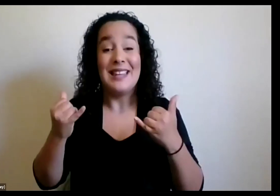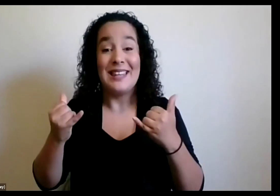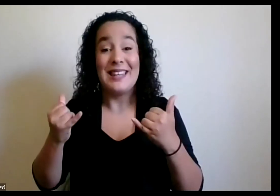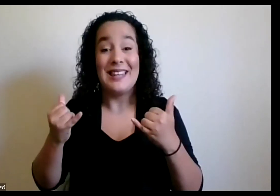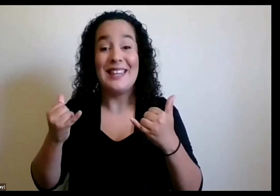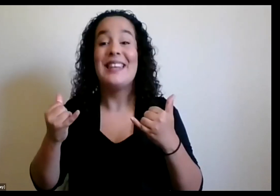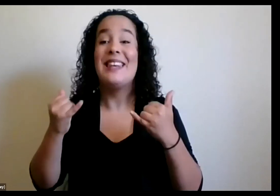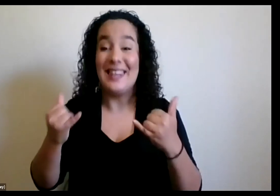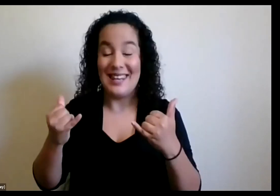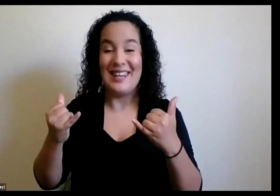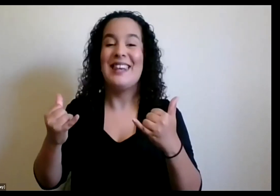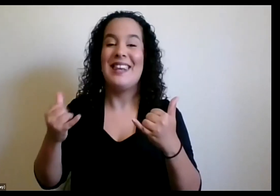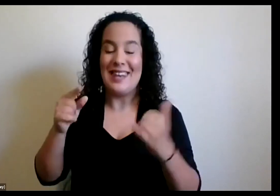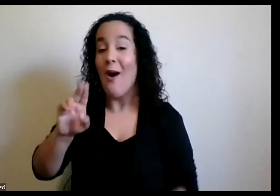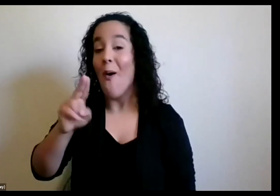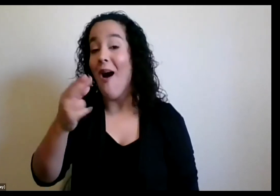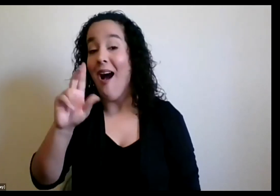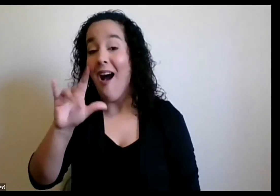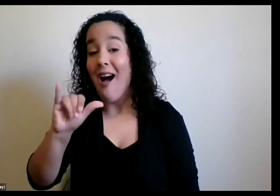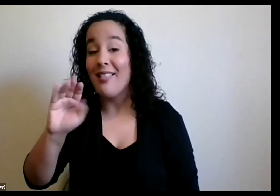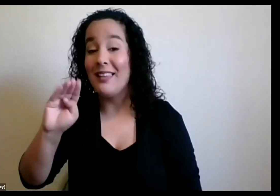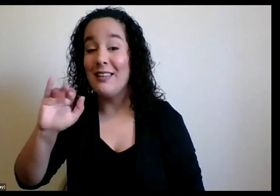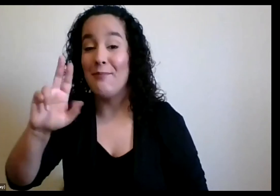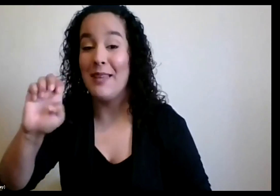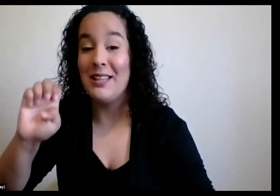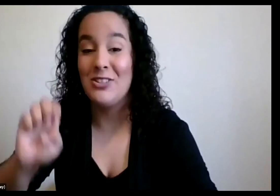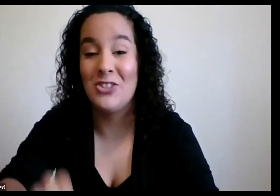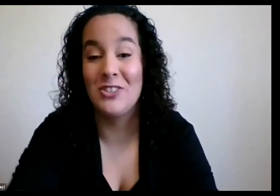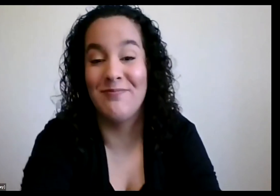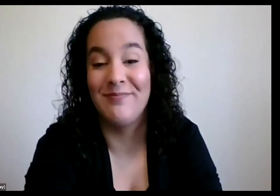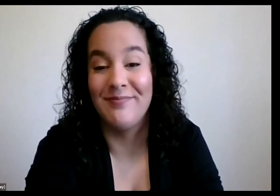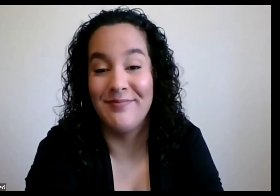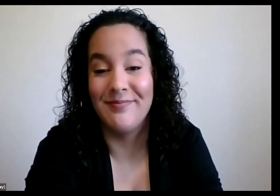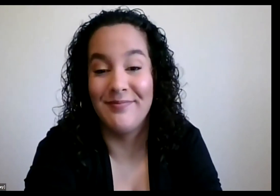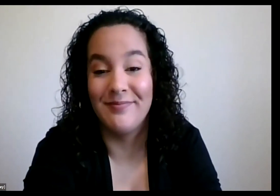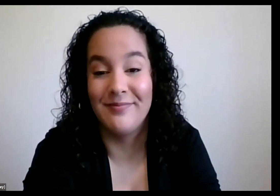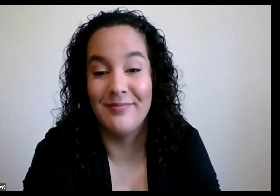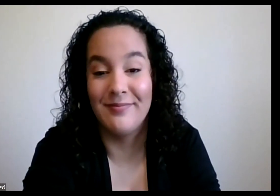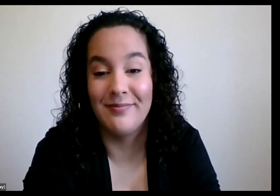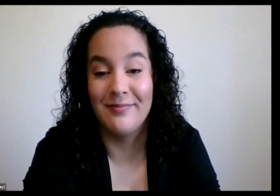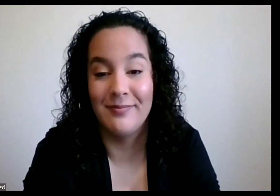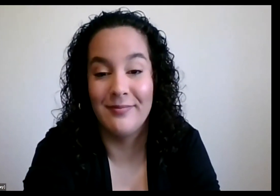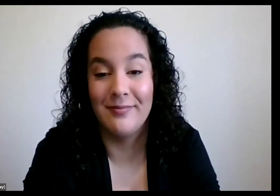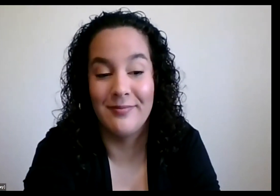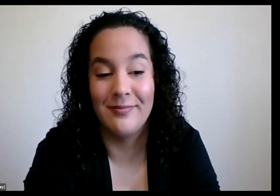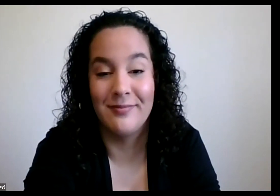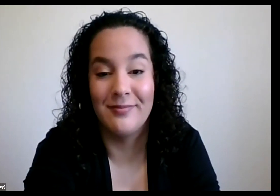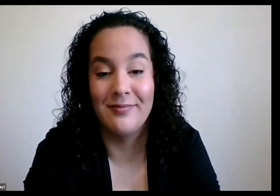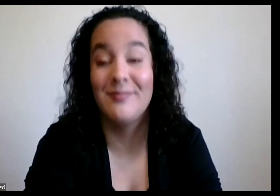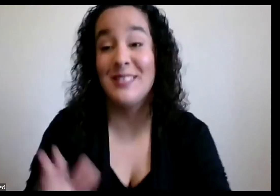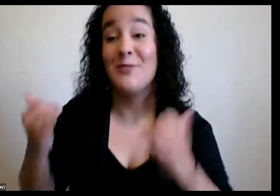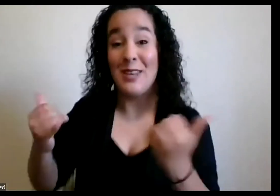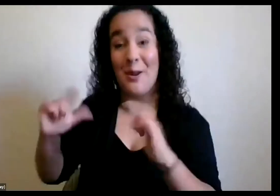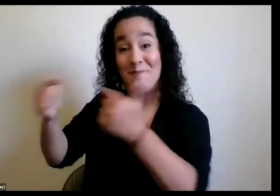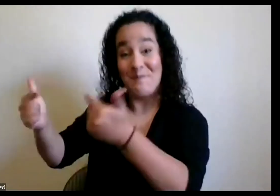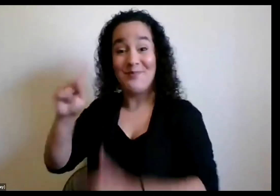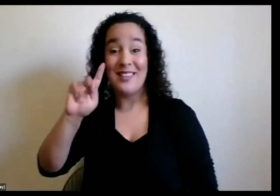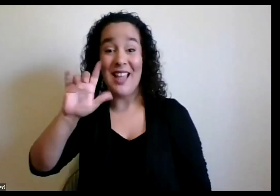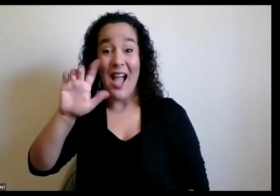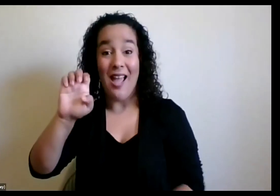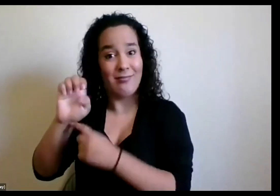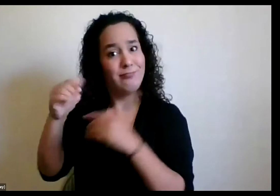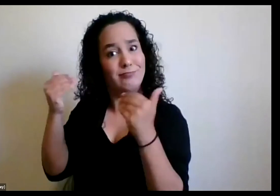some work around the Lightbox Creative. So I'm going to stop now and switch gears. Kyle?